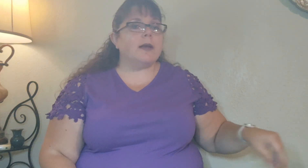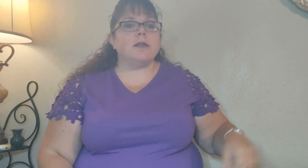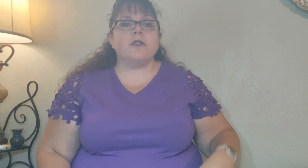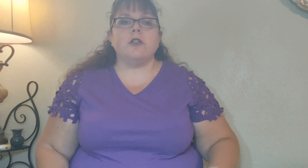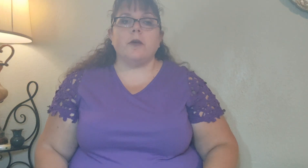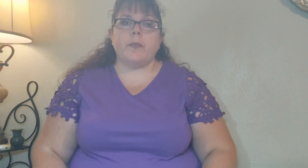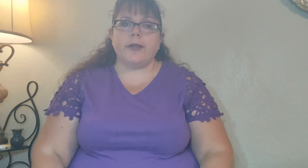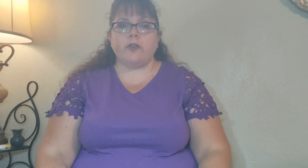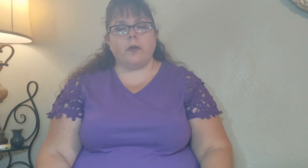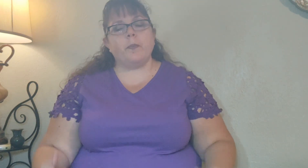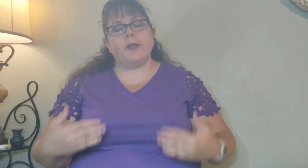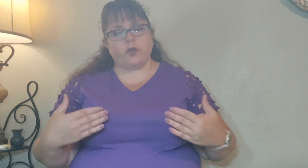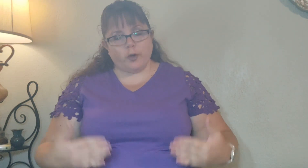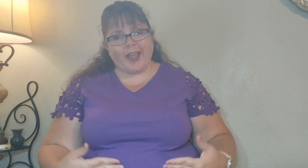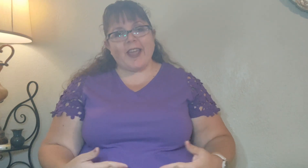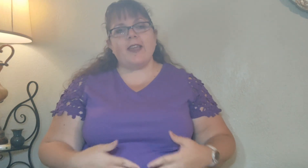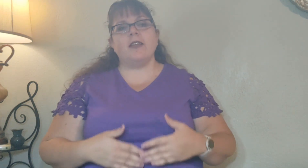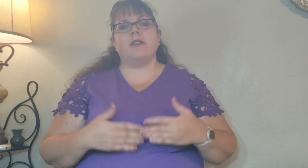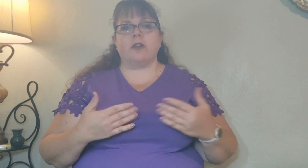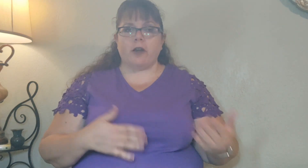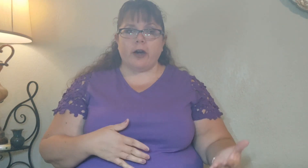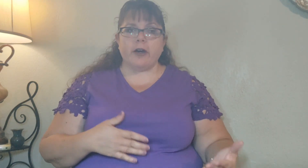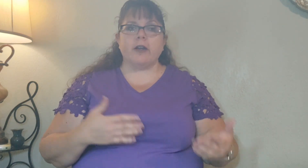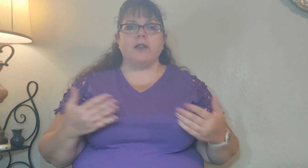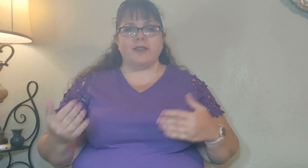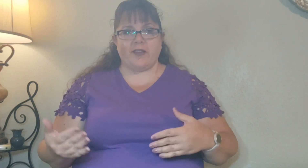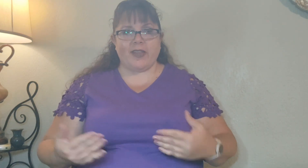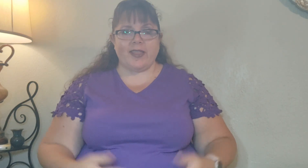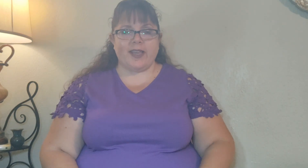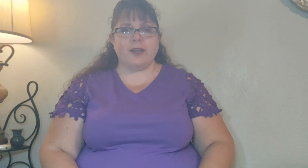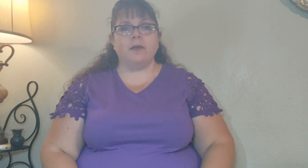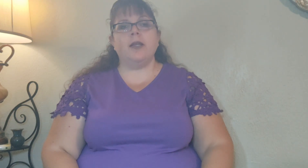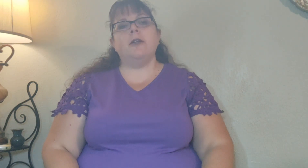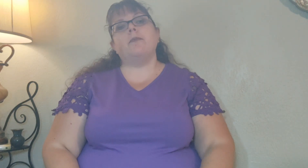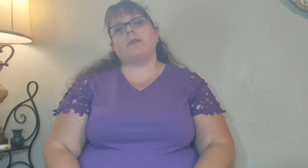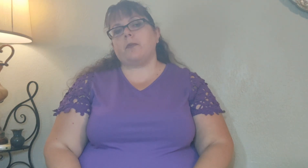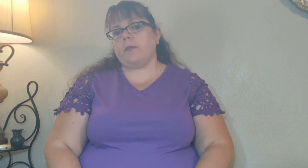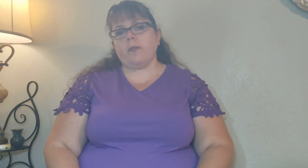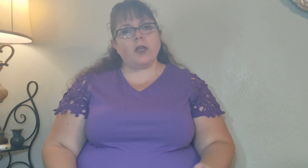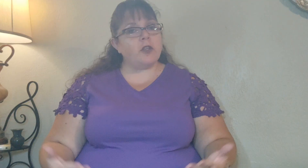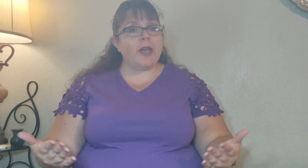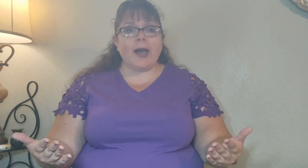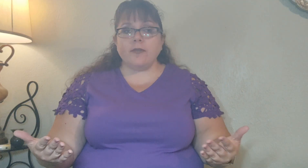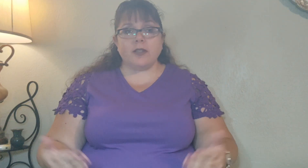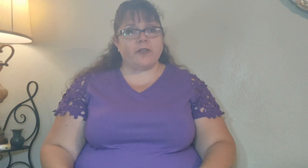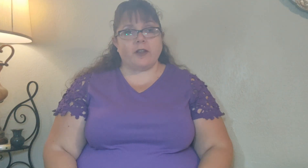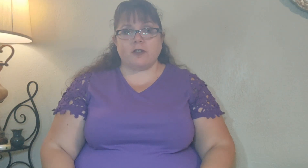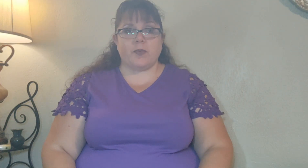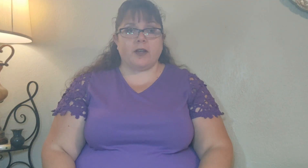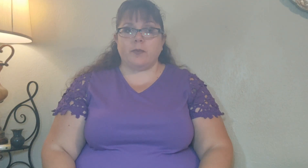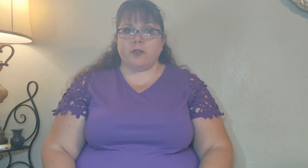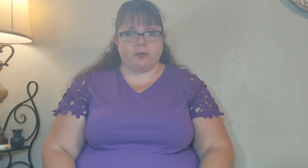And to betray, to con, stuff like that, you have to finger spell